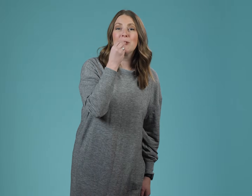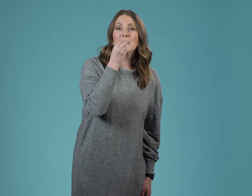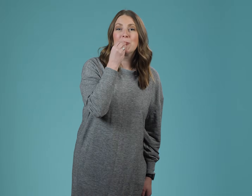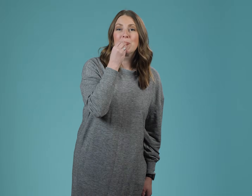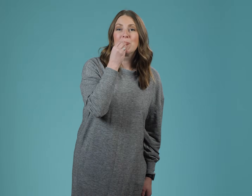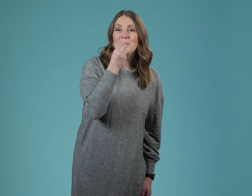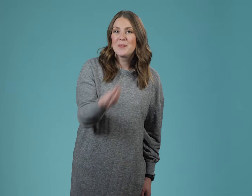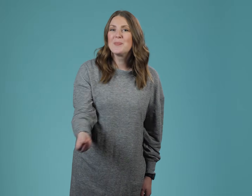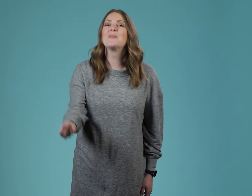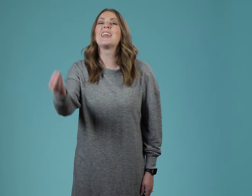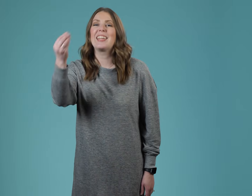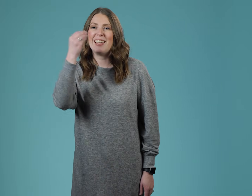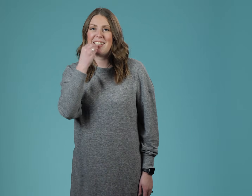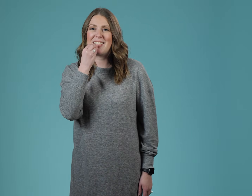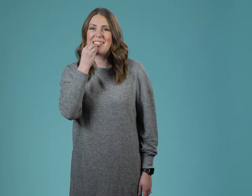Food, eat.